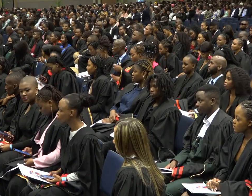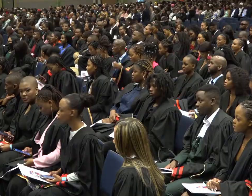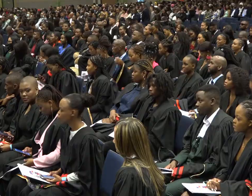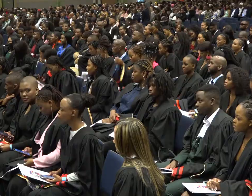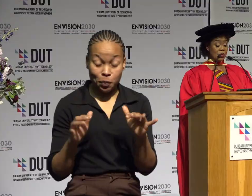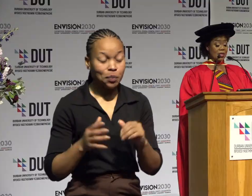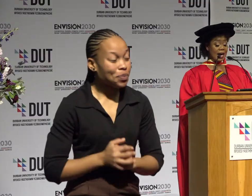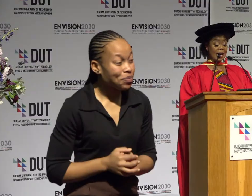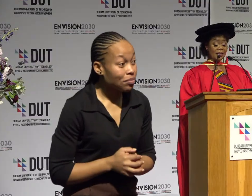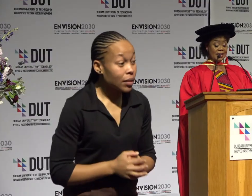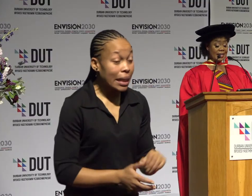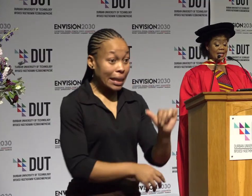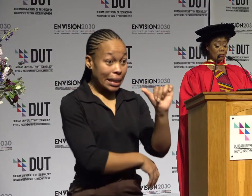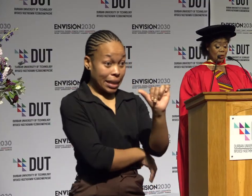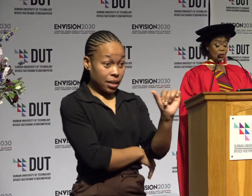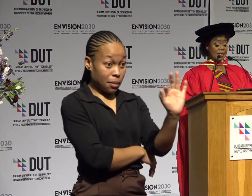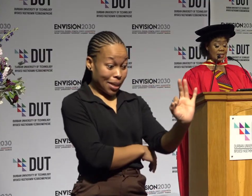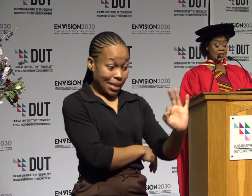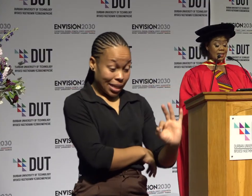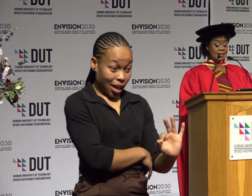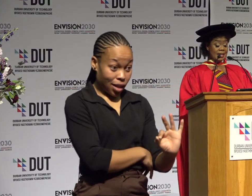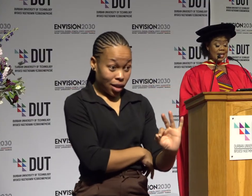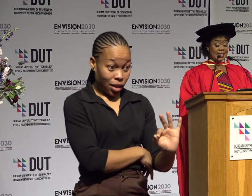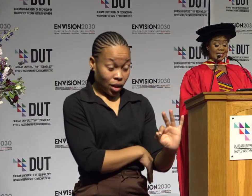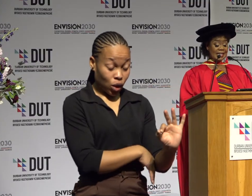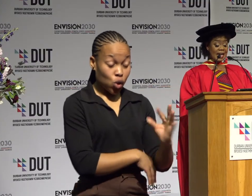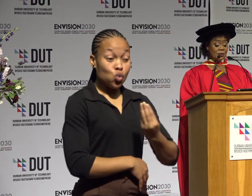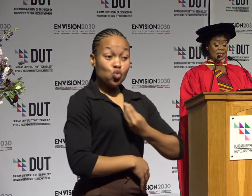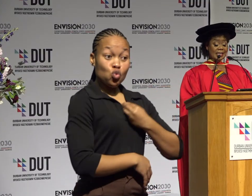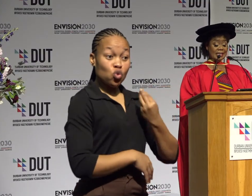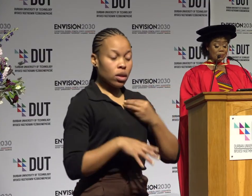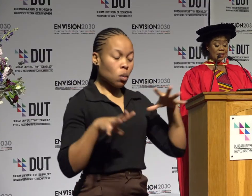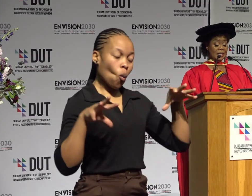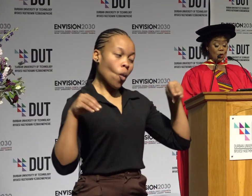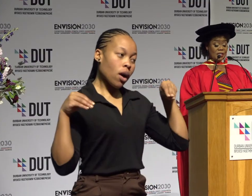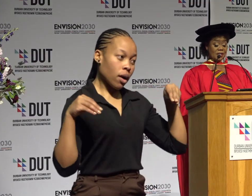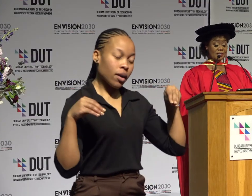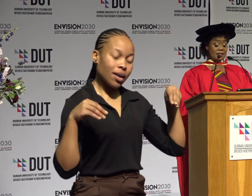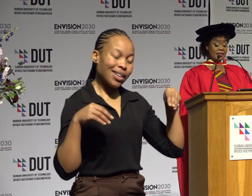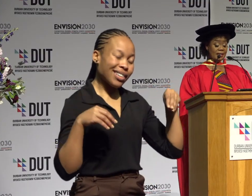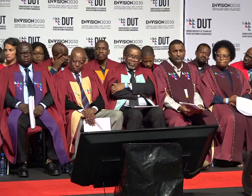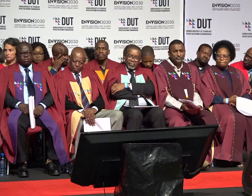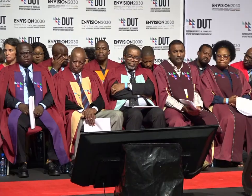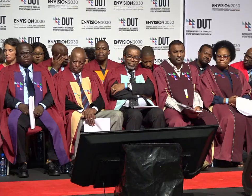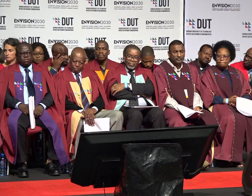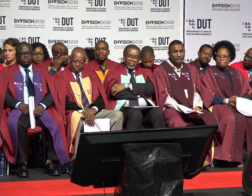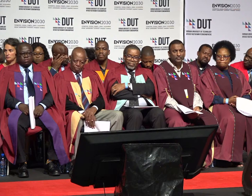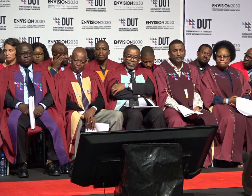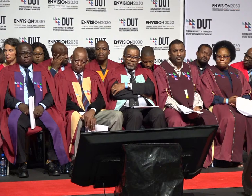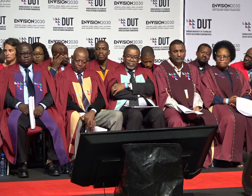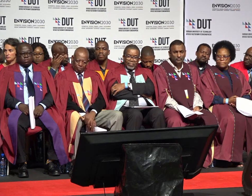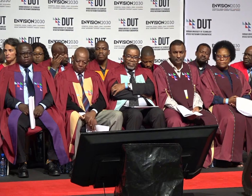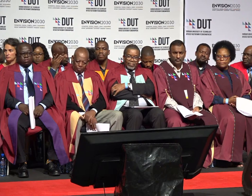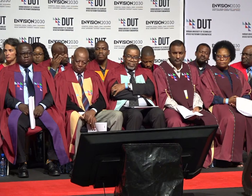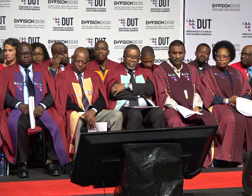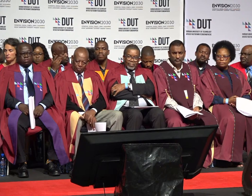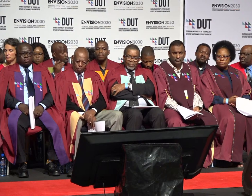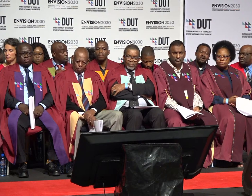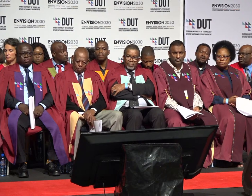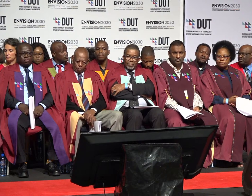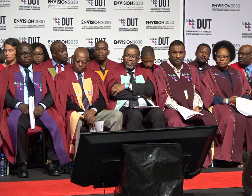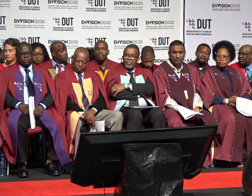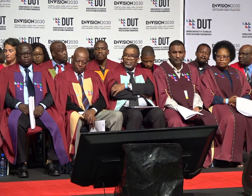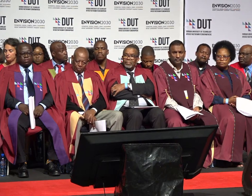66% of our youth are currently unemployed. This scenario is deeply concerning, as it is creating new